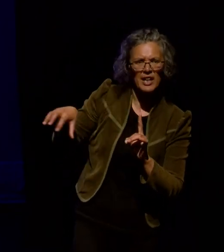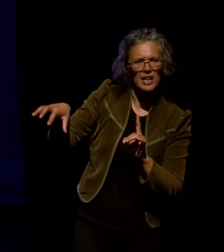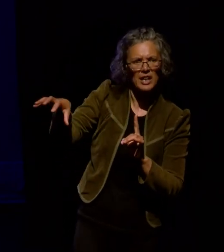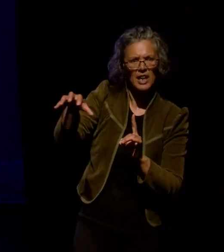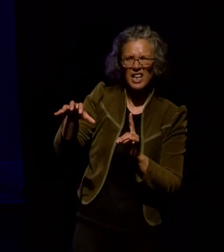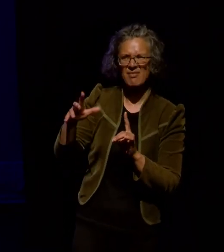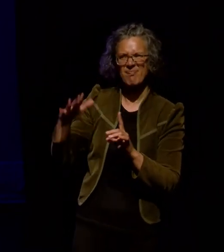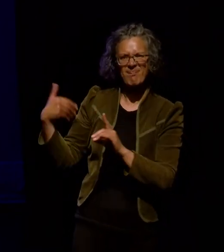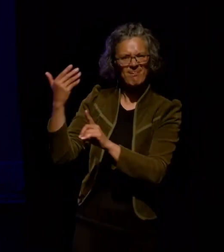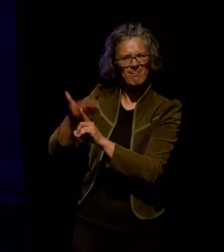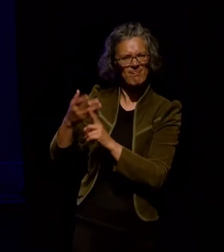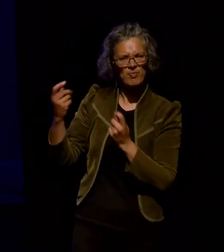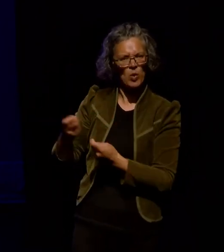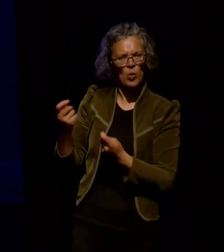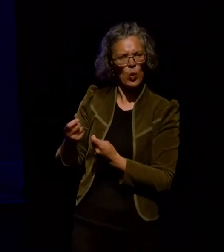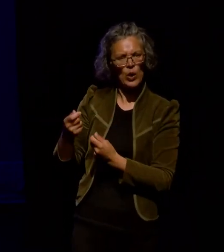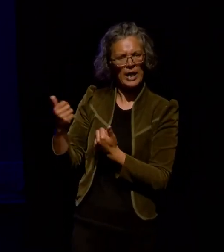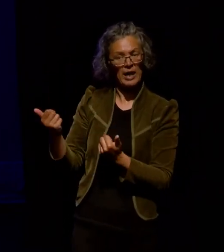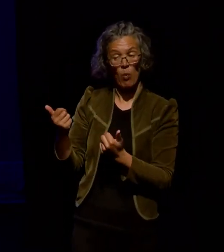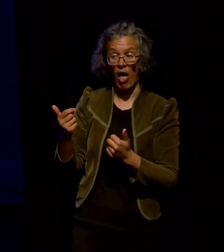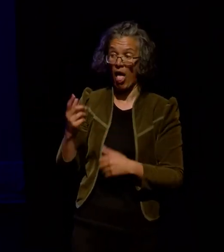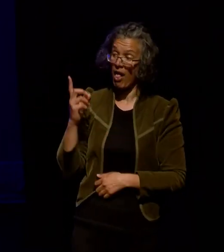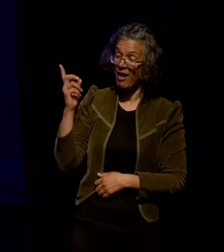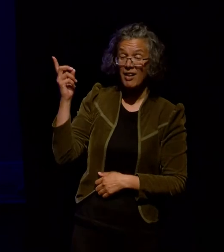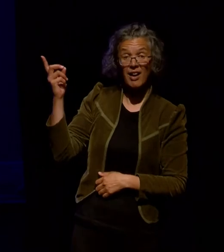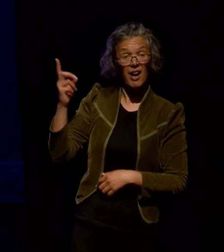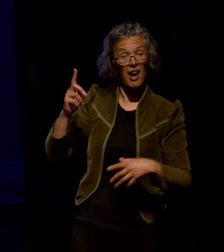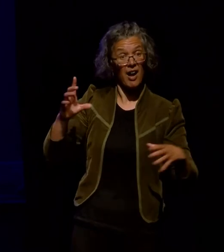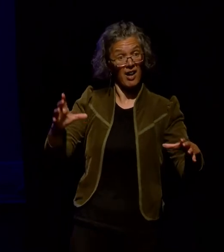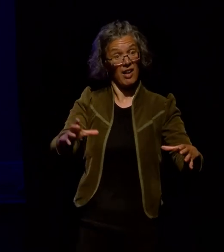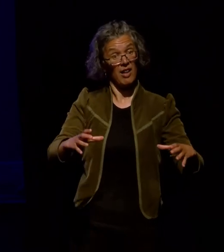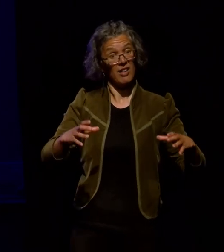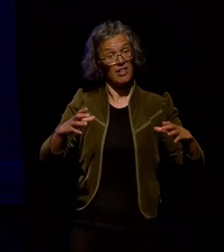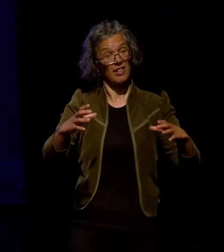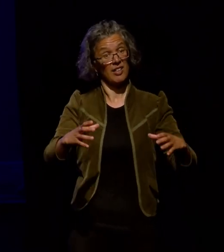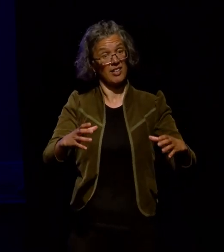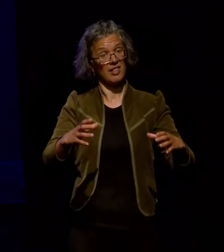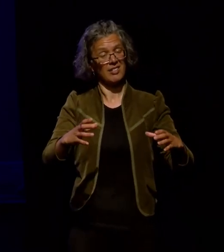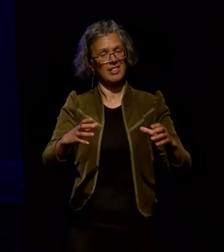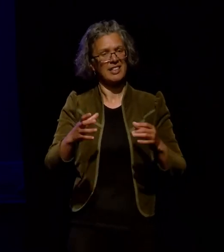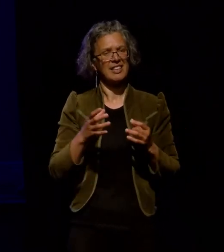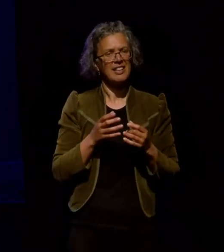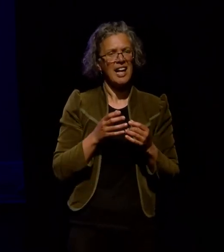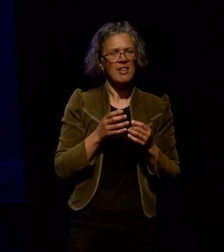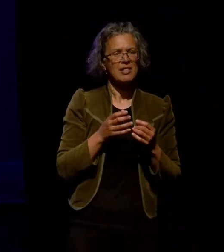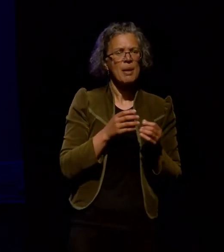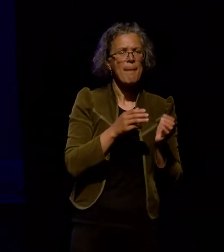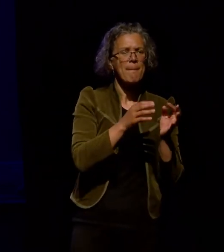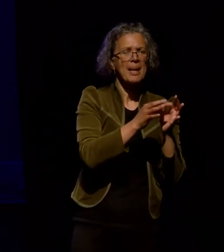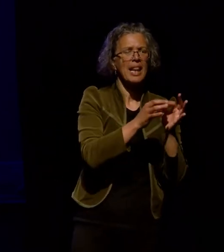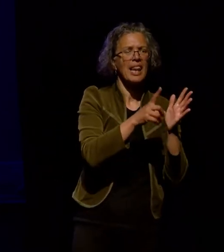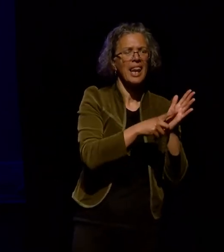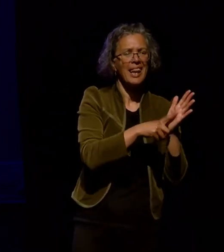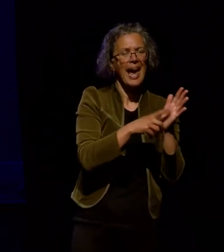not working. So the Pacific Libraries Network was created out of an ANALI project. ANALI is a Bill and Melinda Gates Foundation